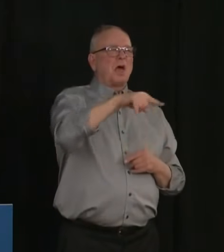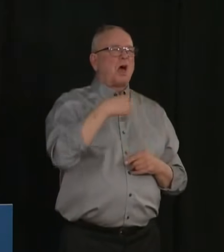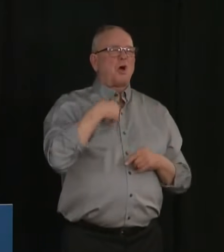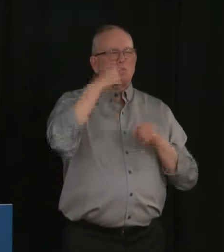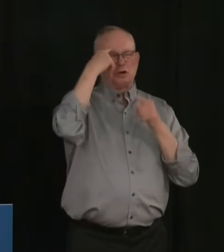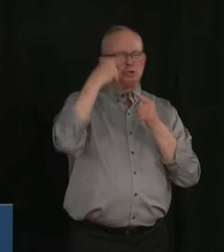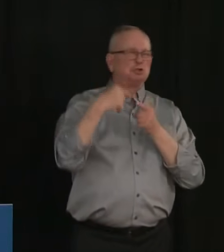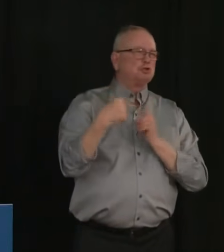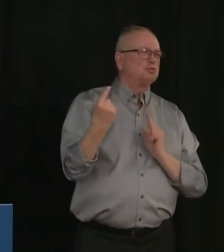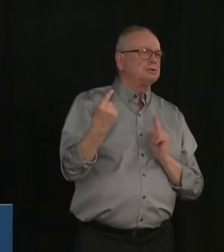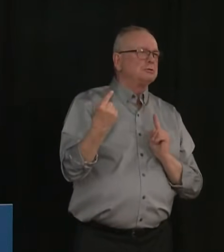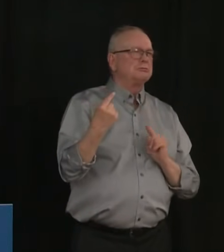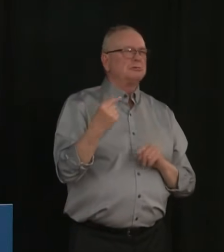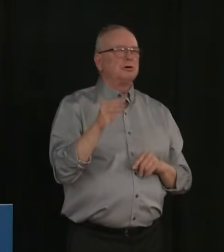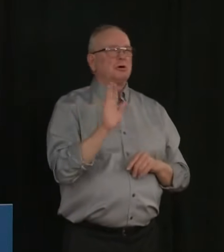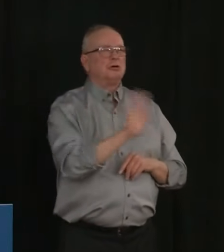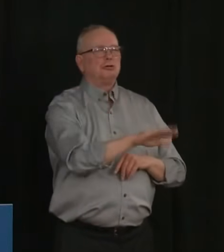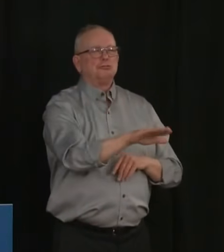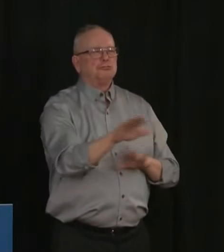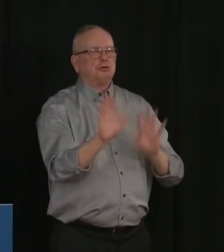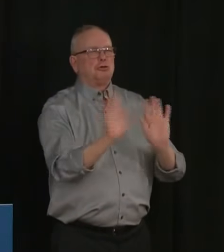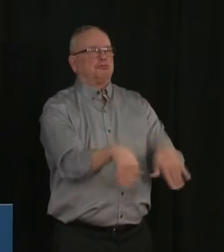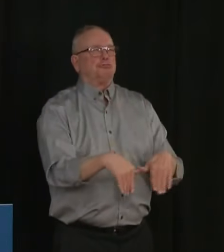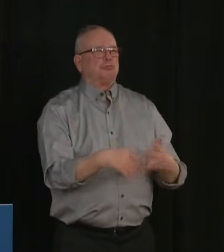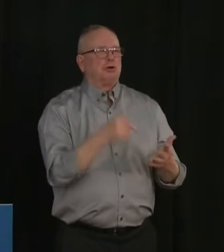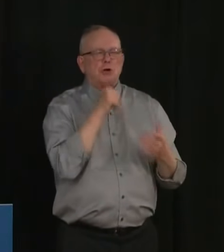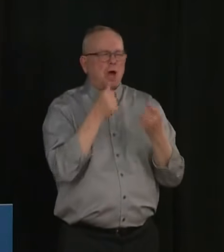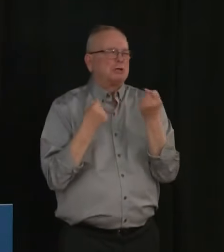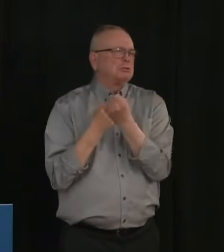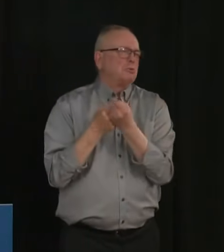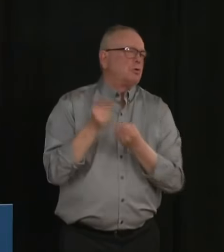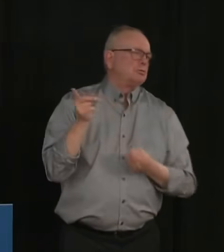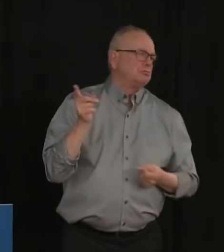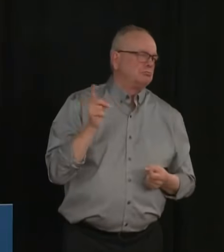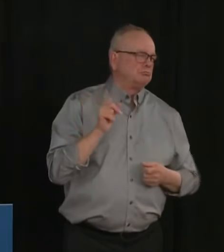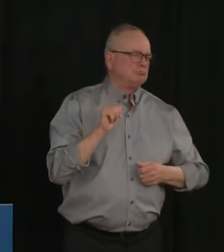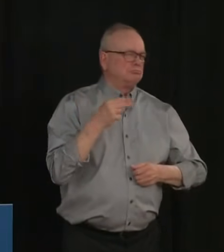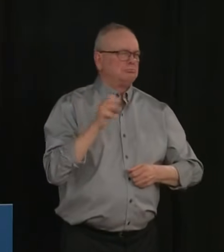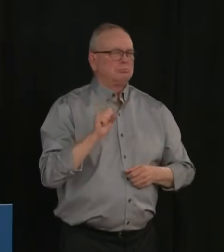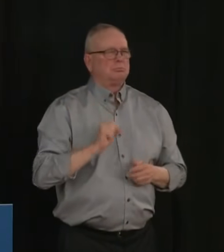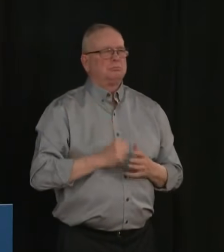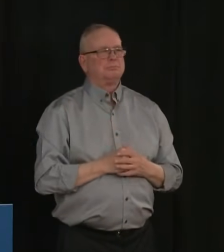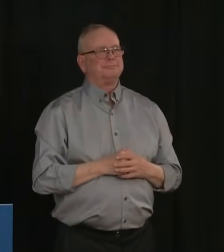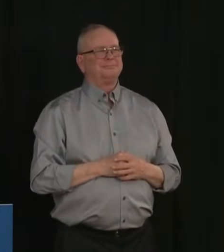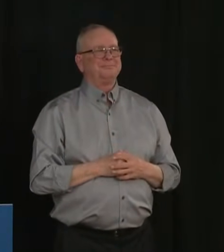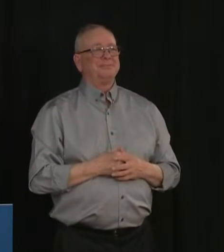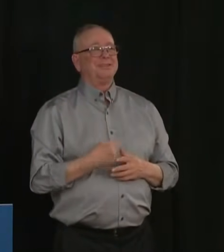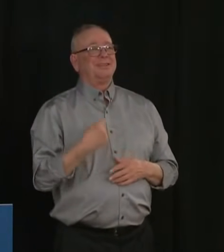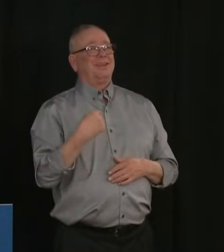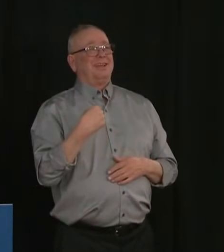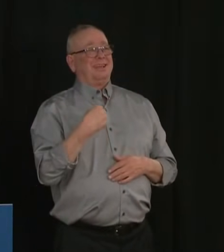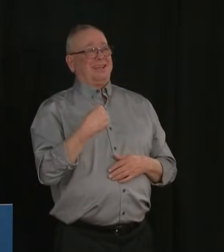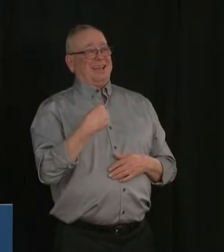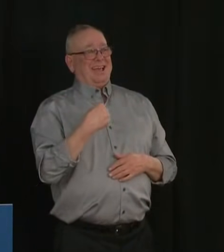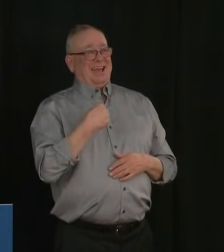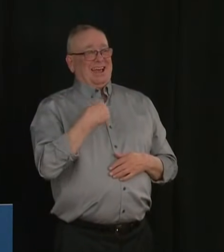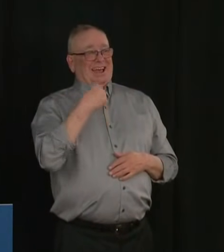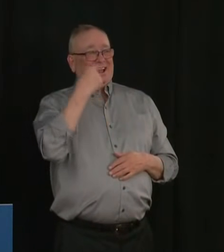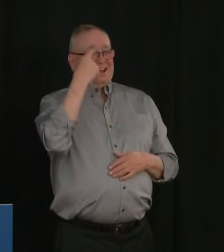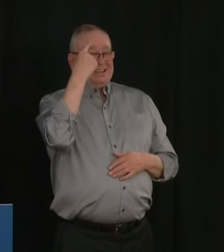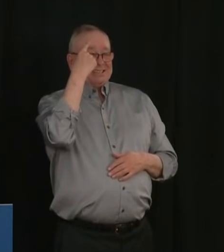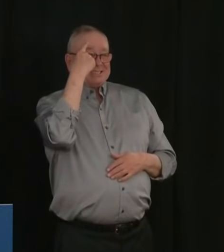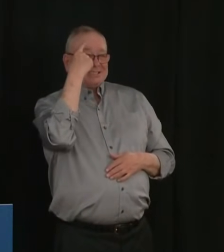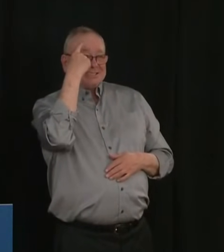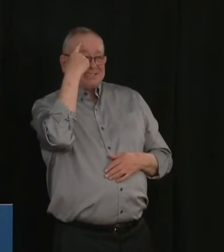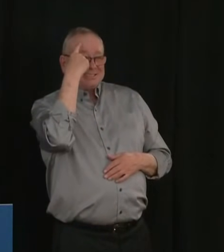to their constituents if they don't agree with it? Again, I suspect that it is a measure of looking around